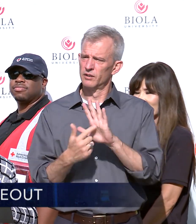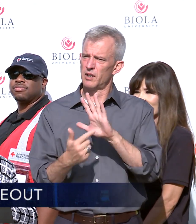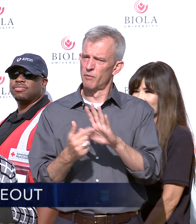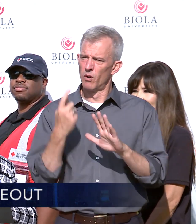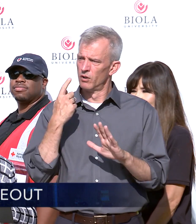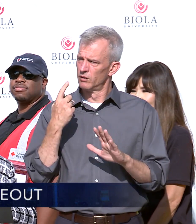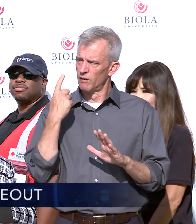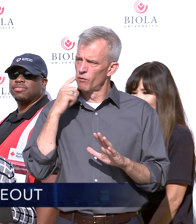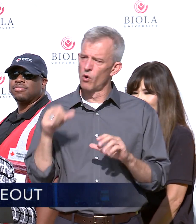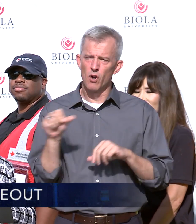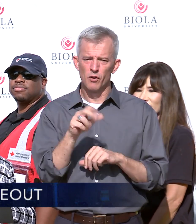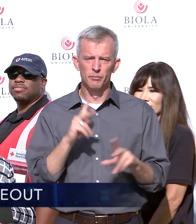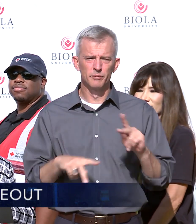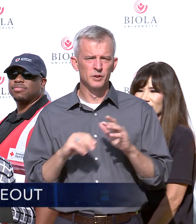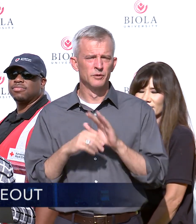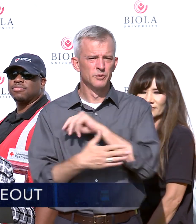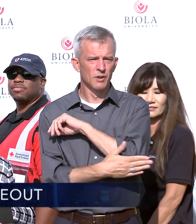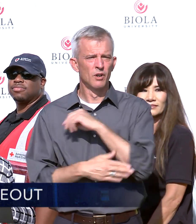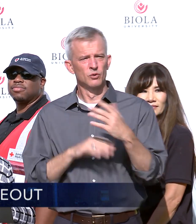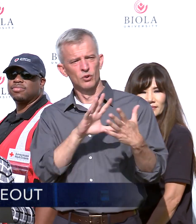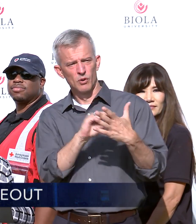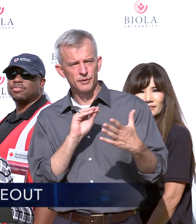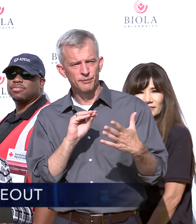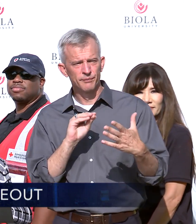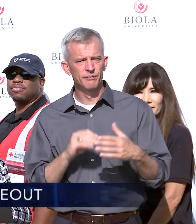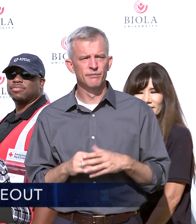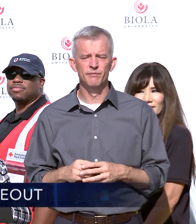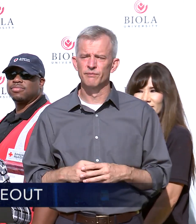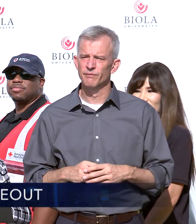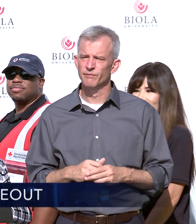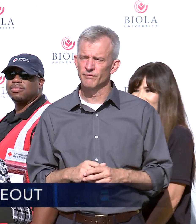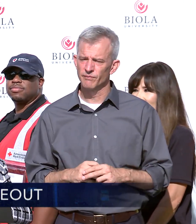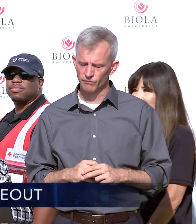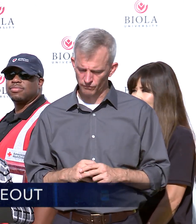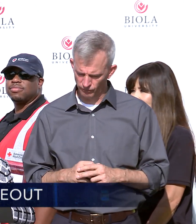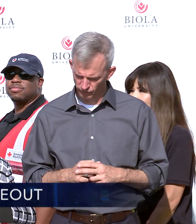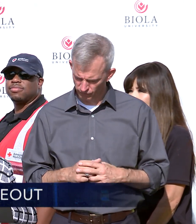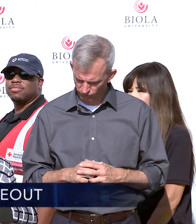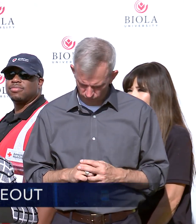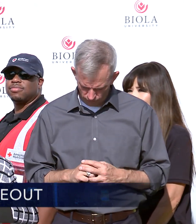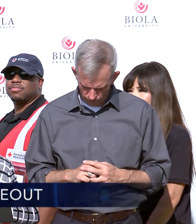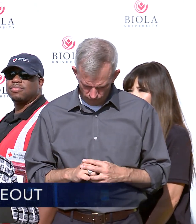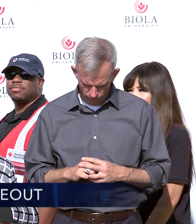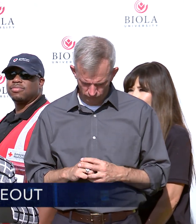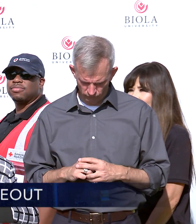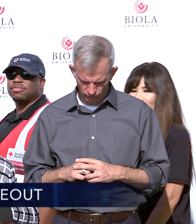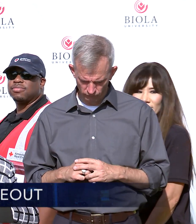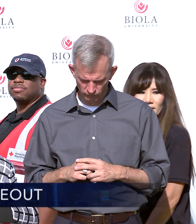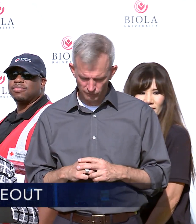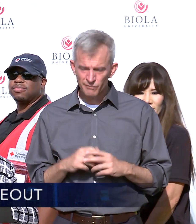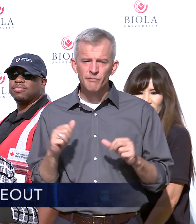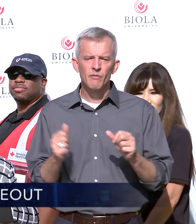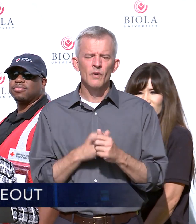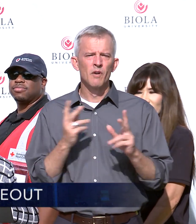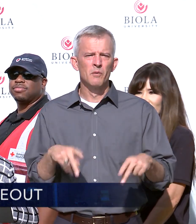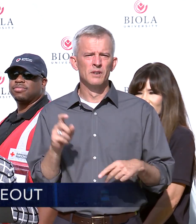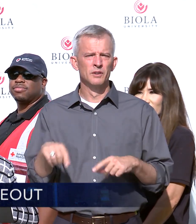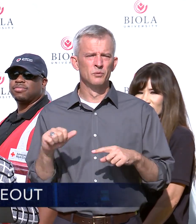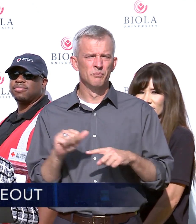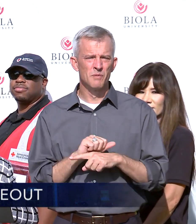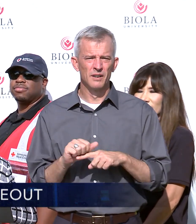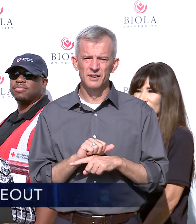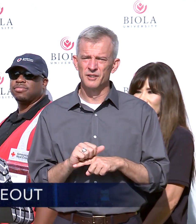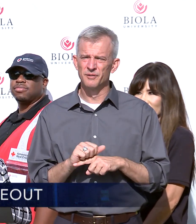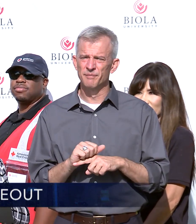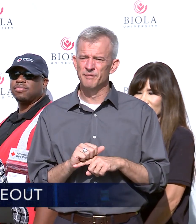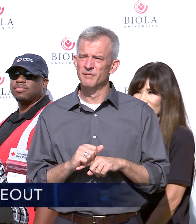the nation, that this is what they also need to do to be earthquake safe. So everybody needs to practice.